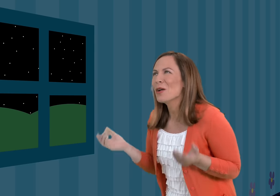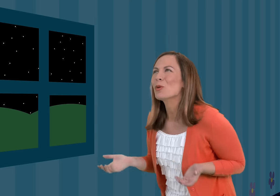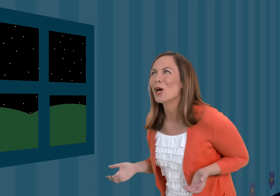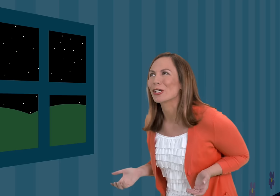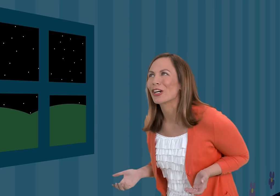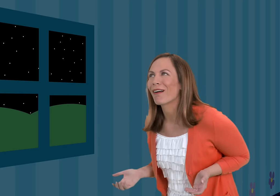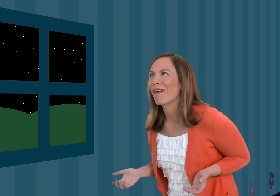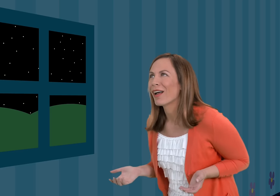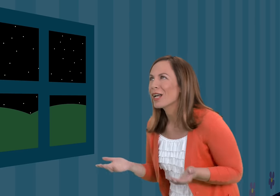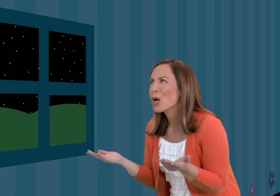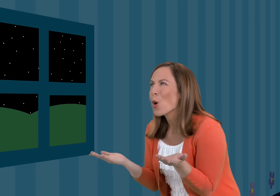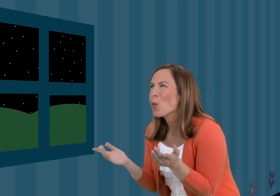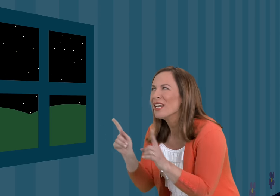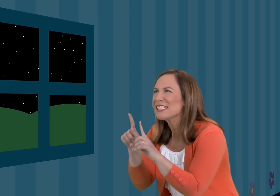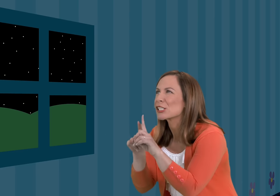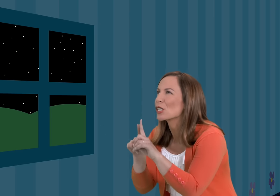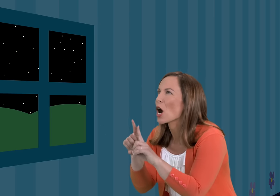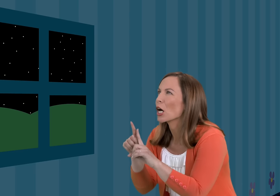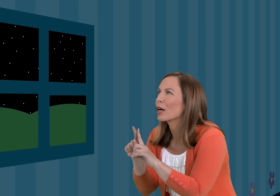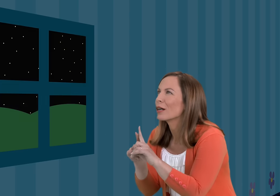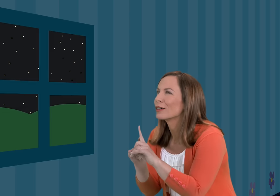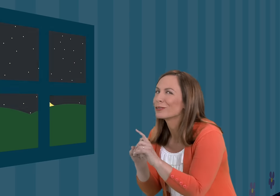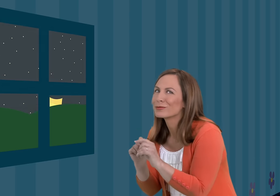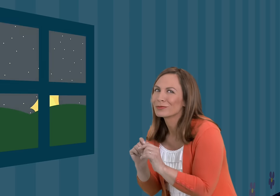would wonder, what is a star?